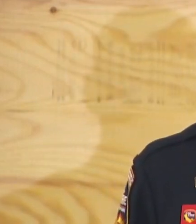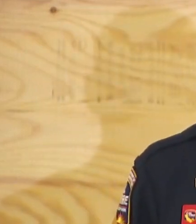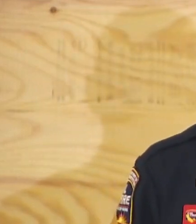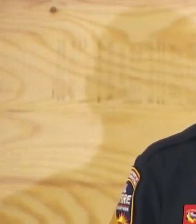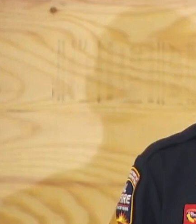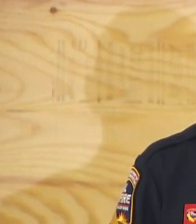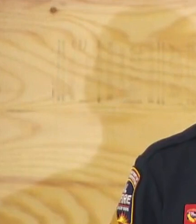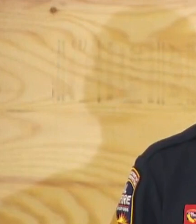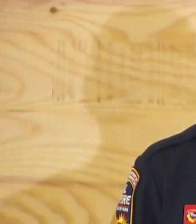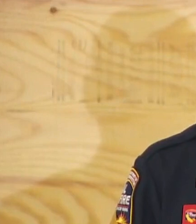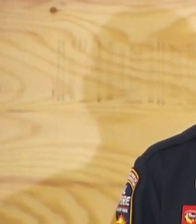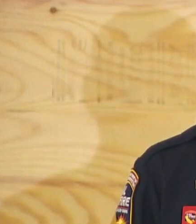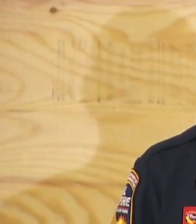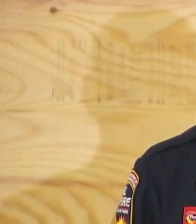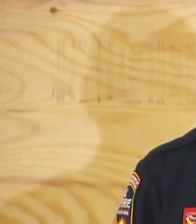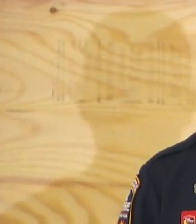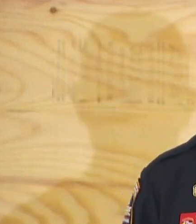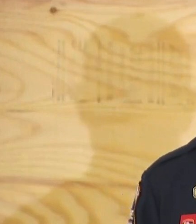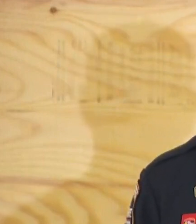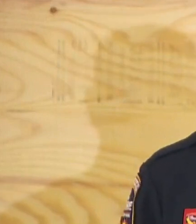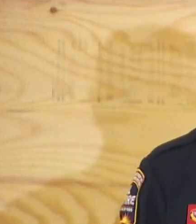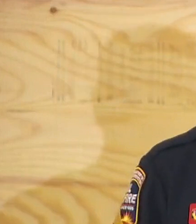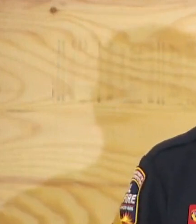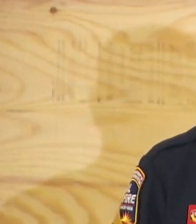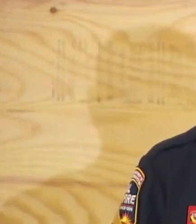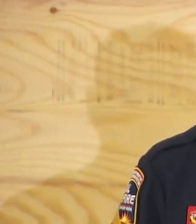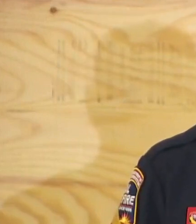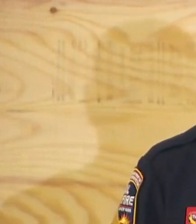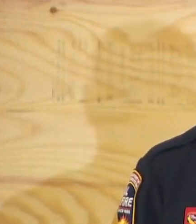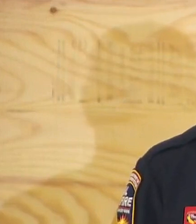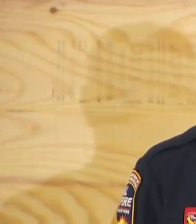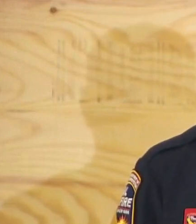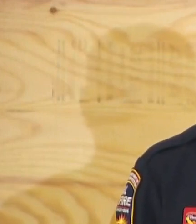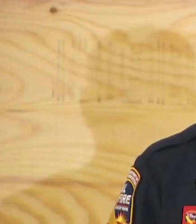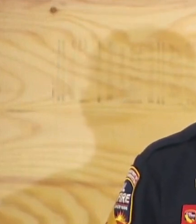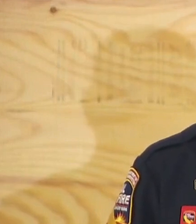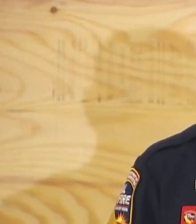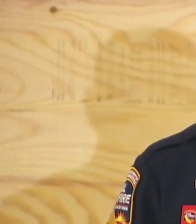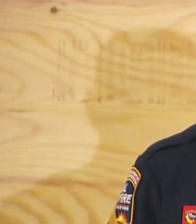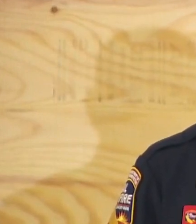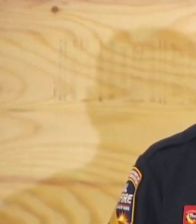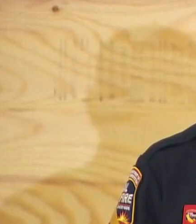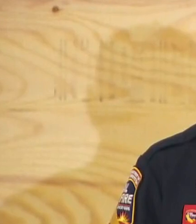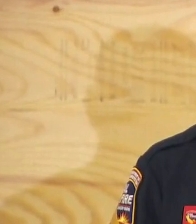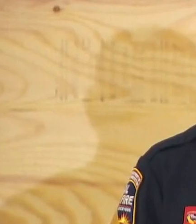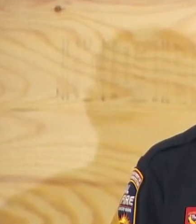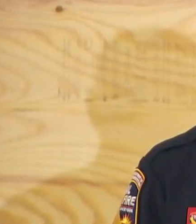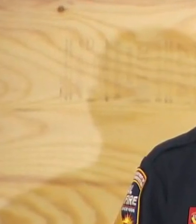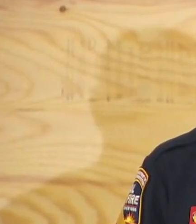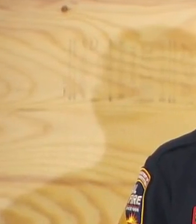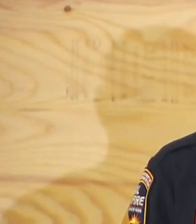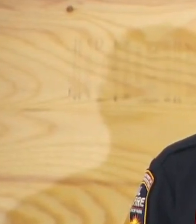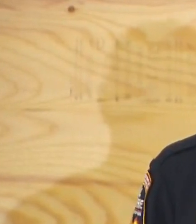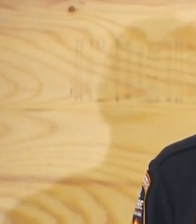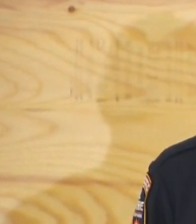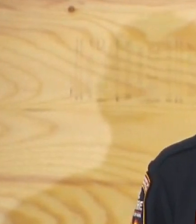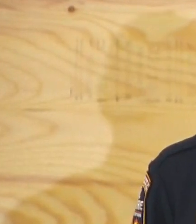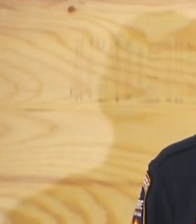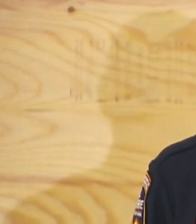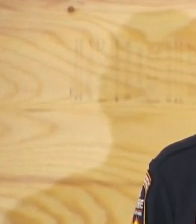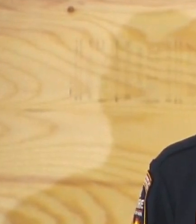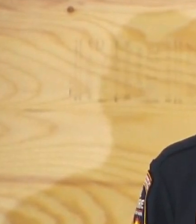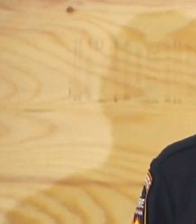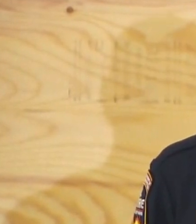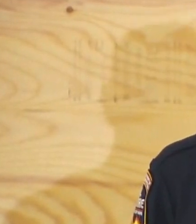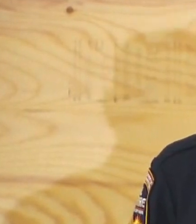come together over here on what we're calling the east branch, or the east zone. So in Napa and Lake County, the Hennessy, it's one fire